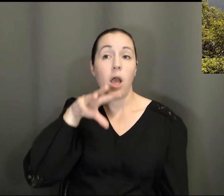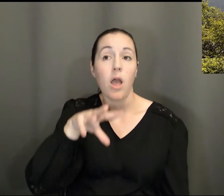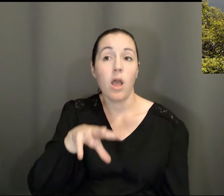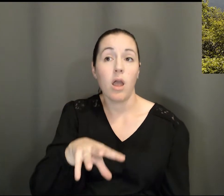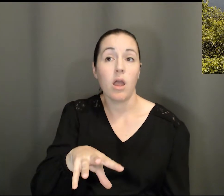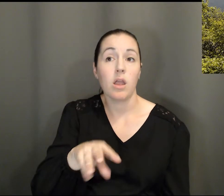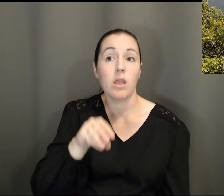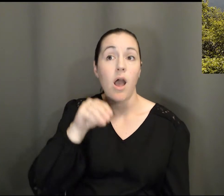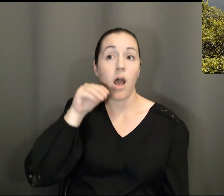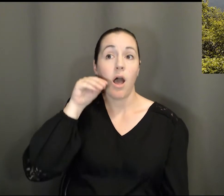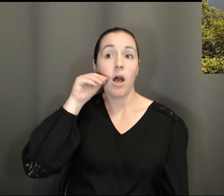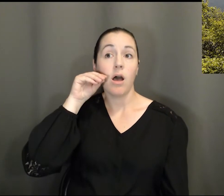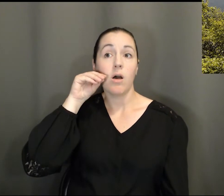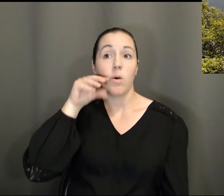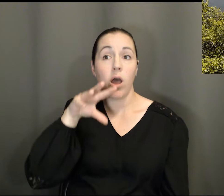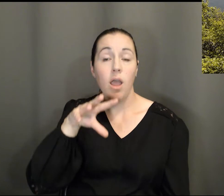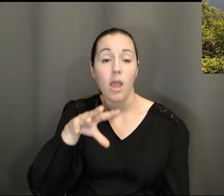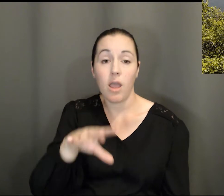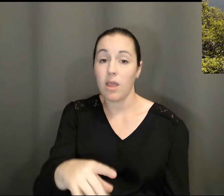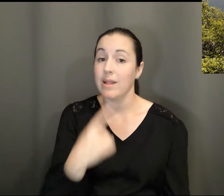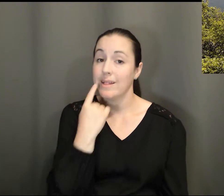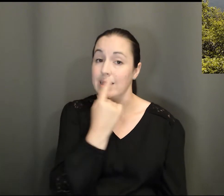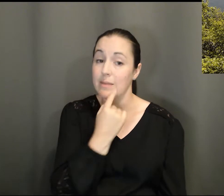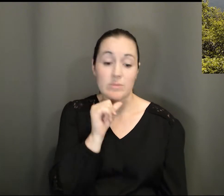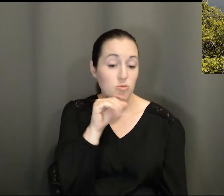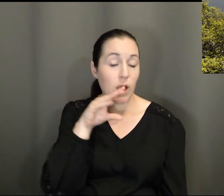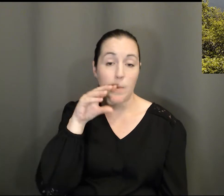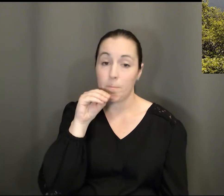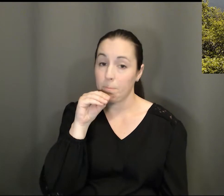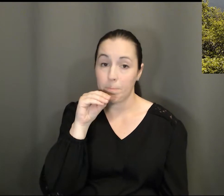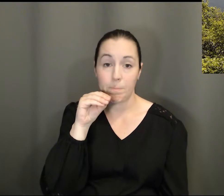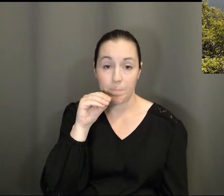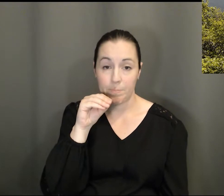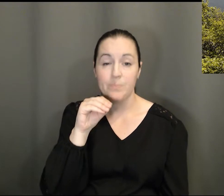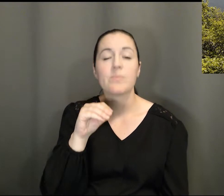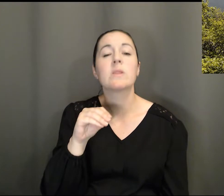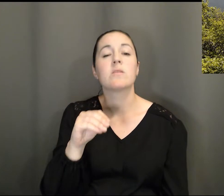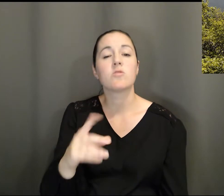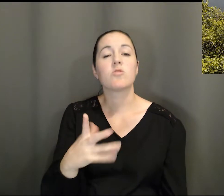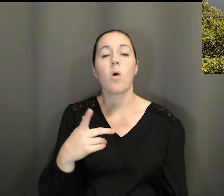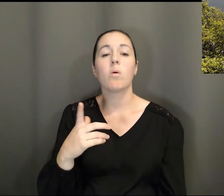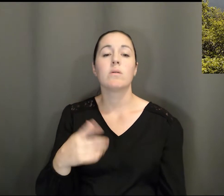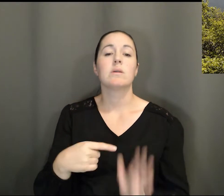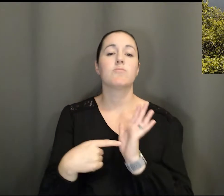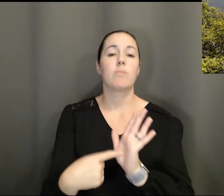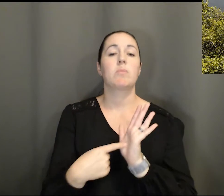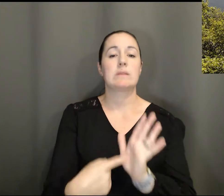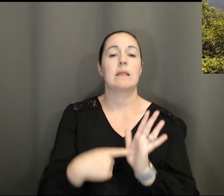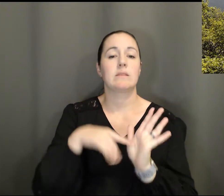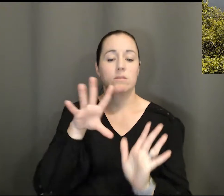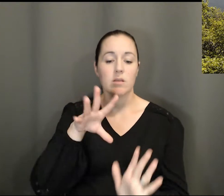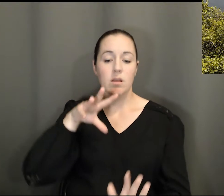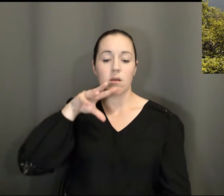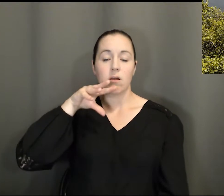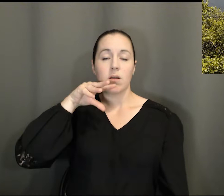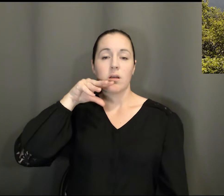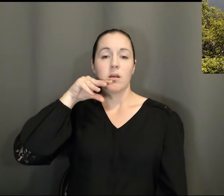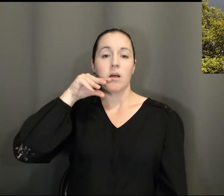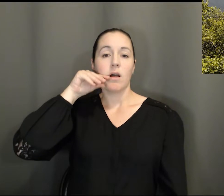You replicate the sound of inhalation, taking a breath in and letting a breath out. Like this.